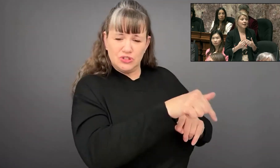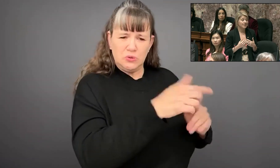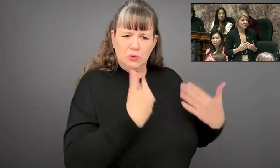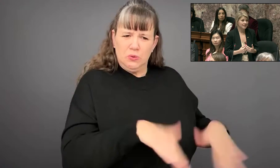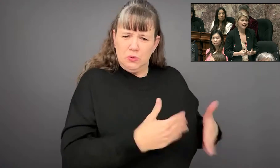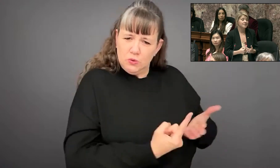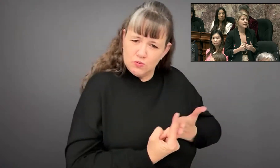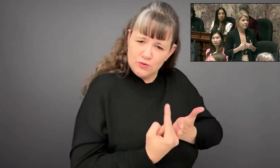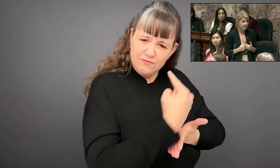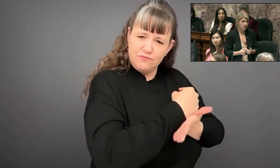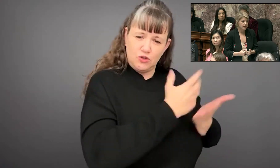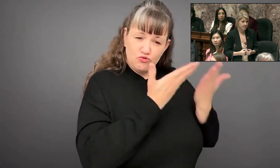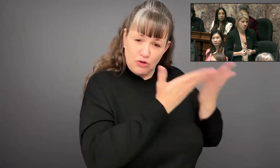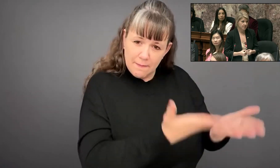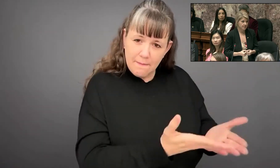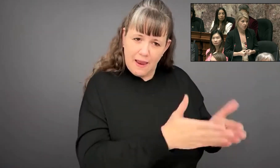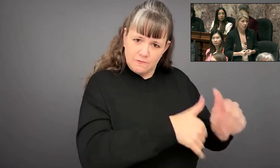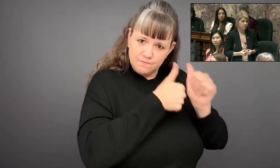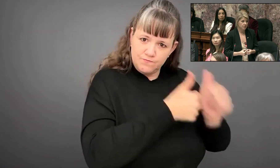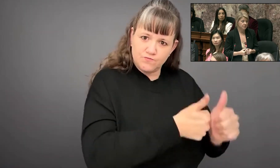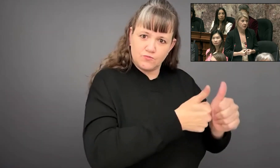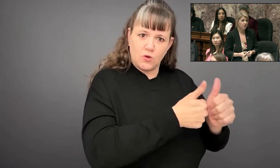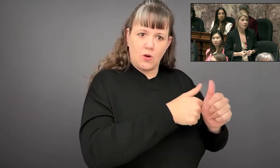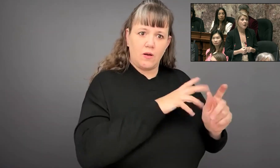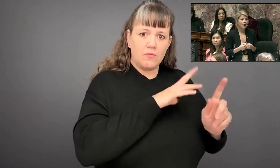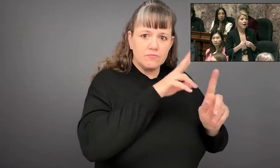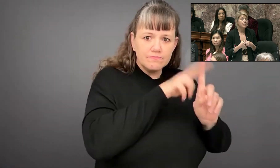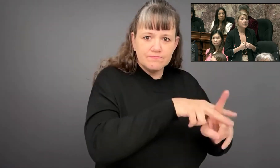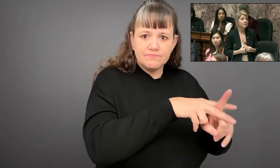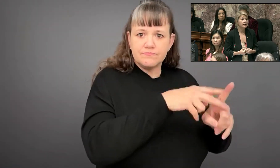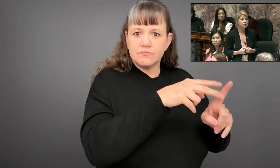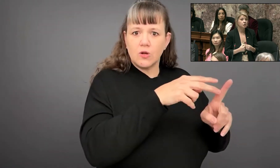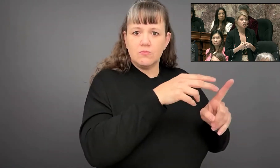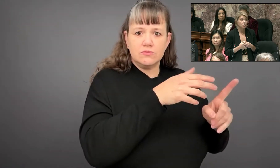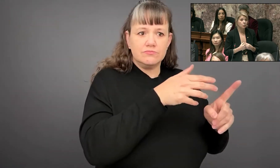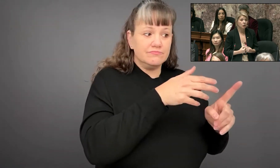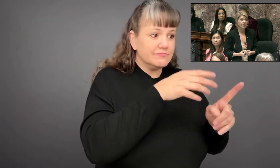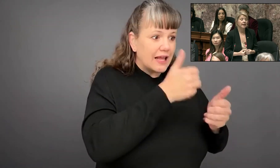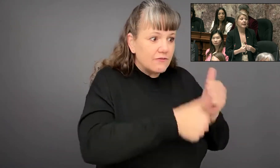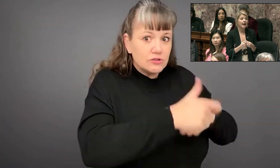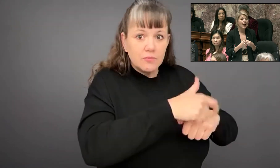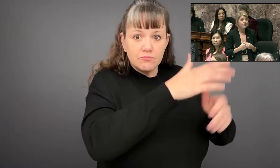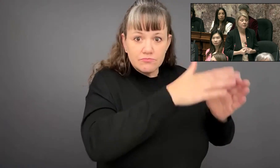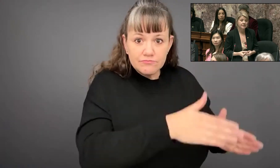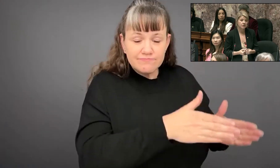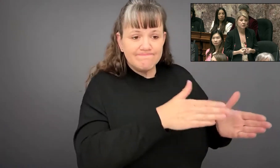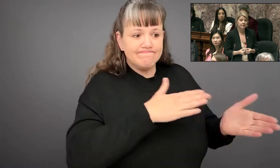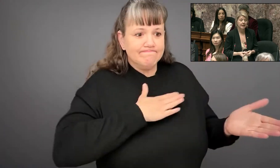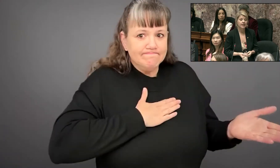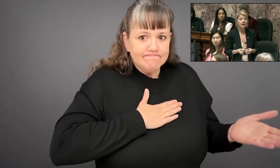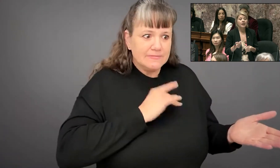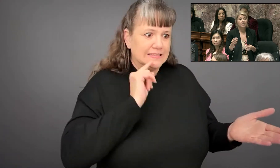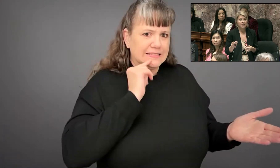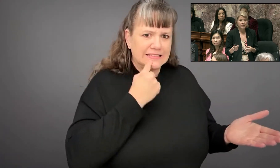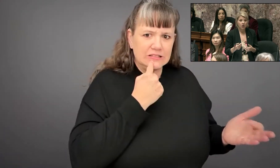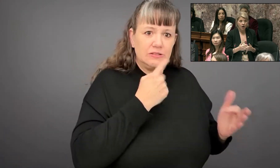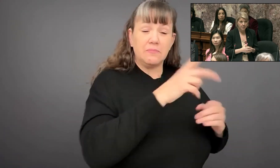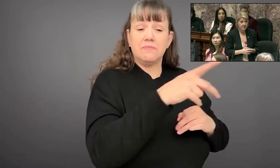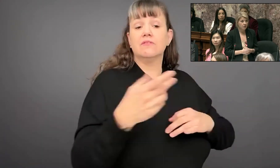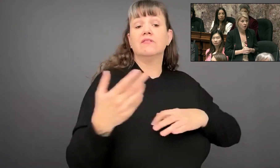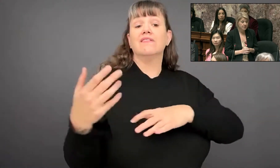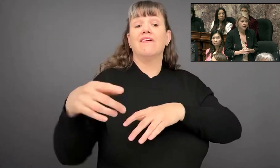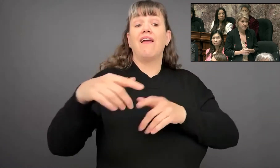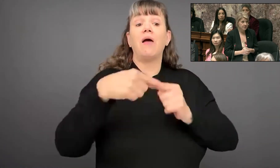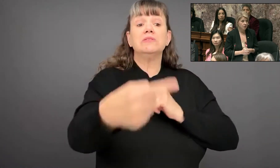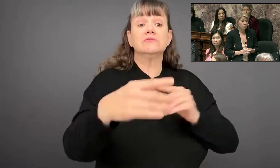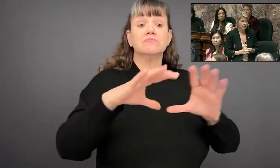these deaths very seriously, Honourable Speaker. I'm committed to working every single day. The member